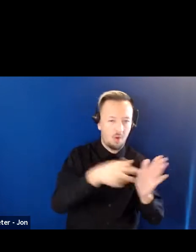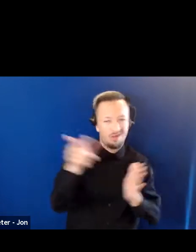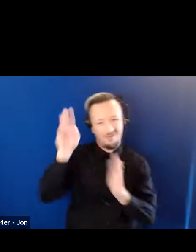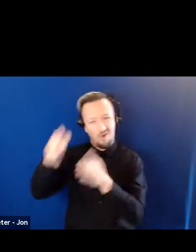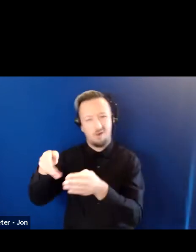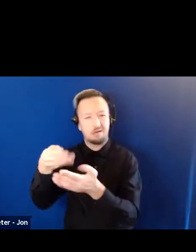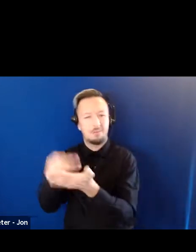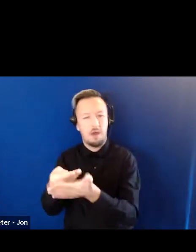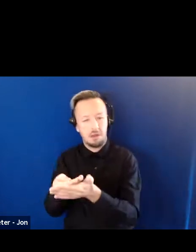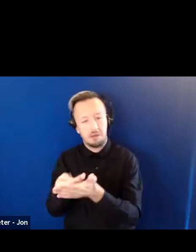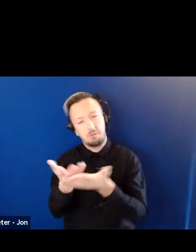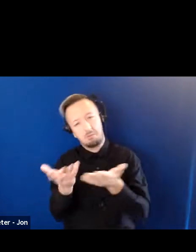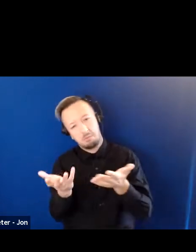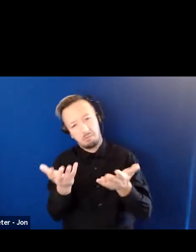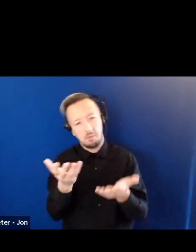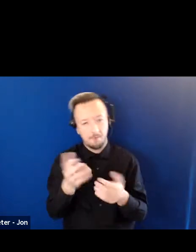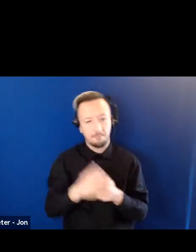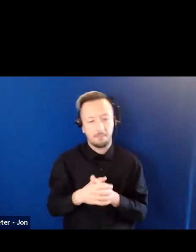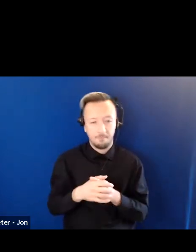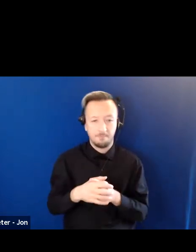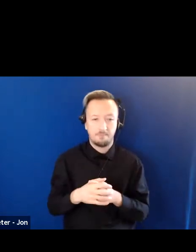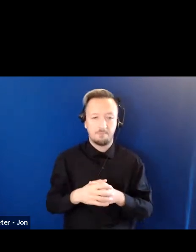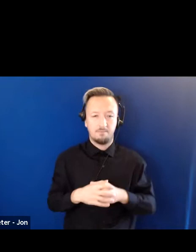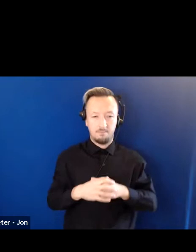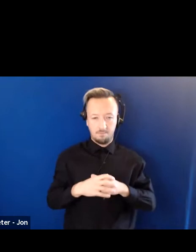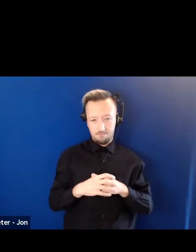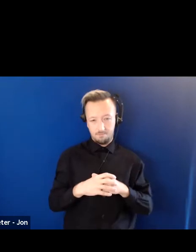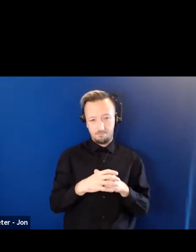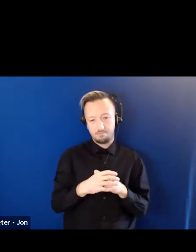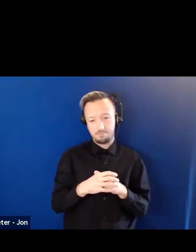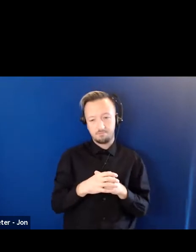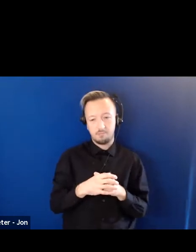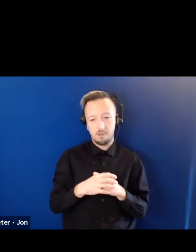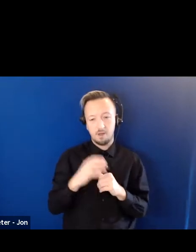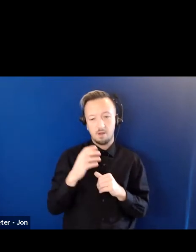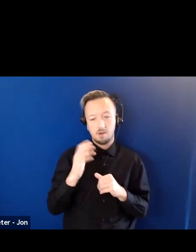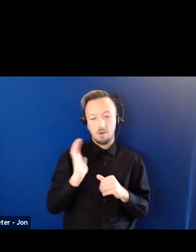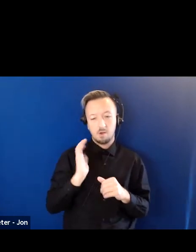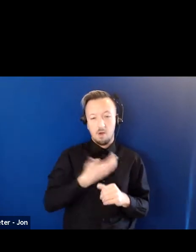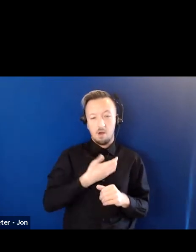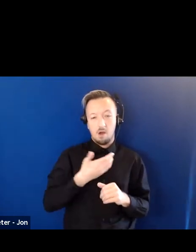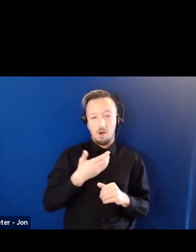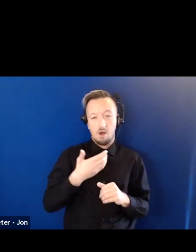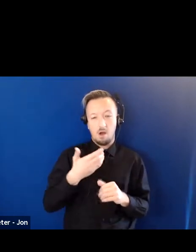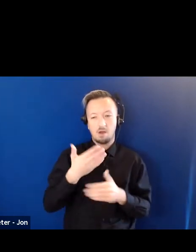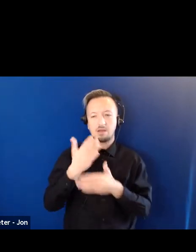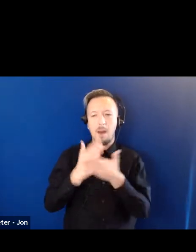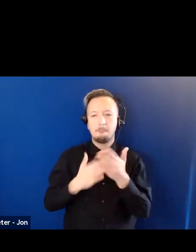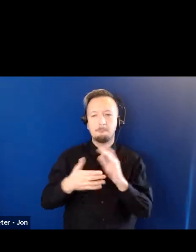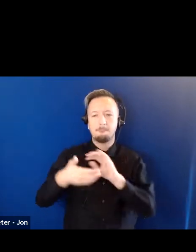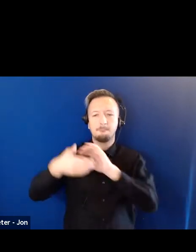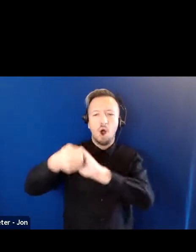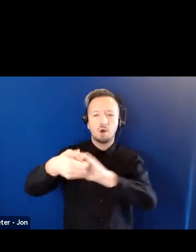advocate and make change and work with individuals with disabilities. Our partners that we have,